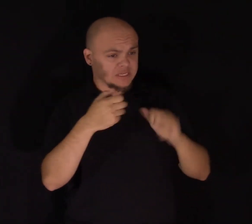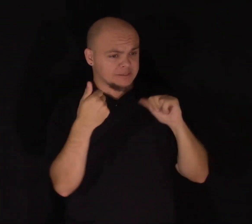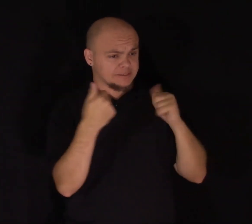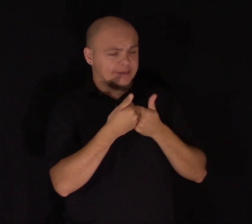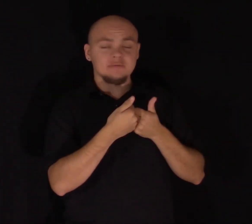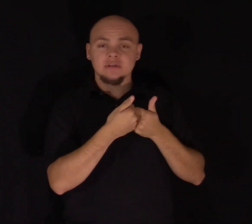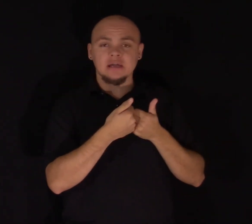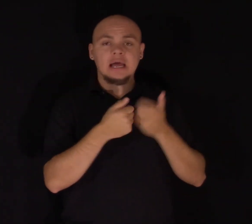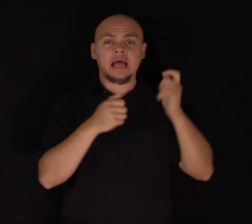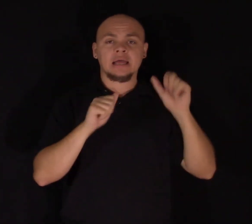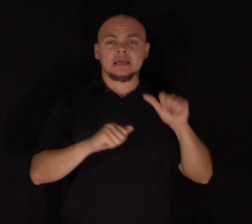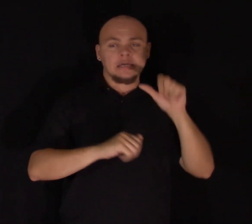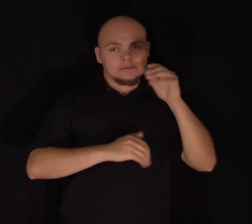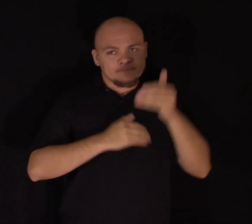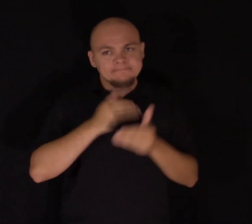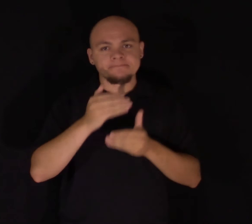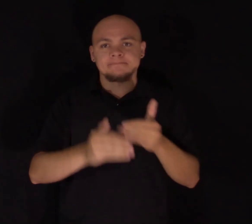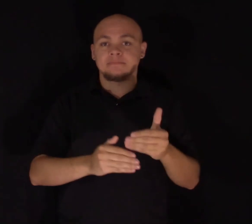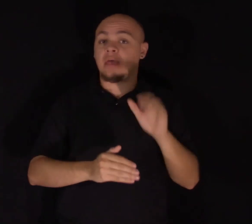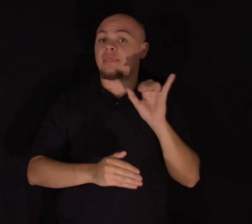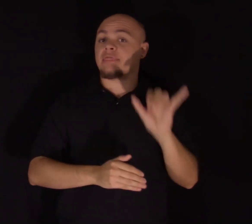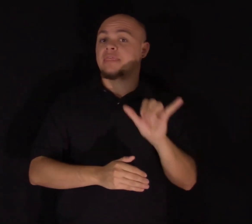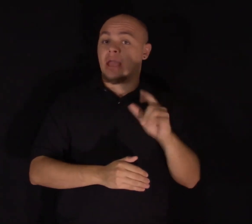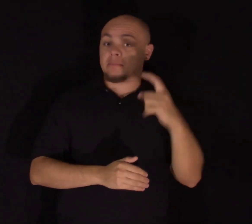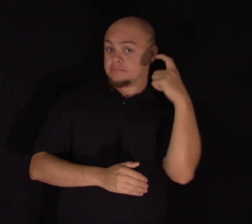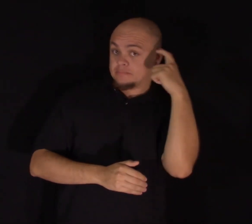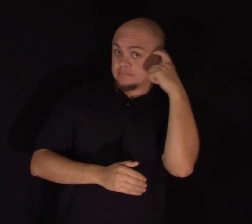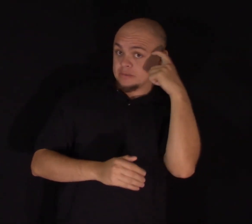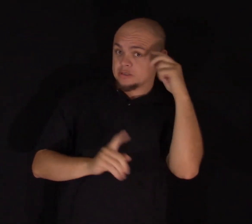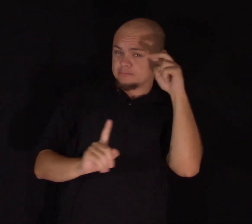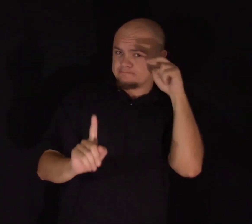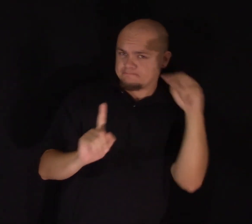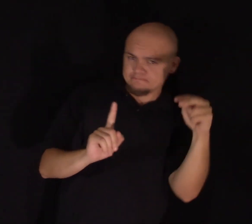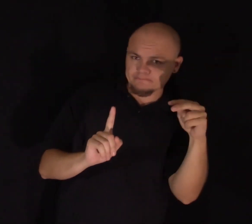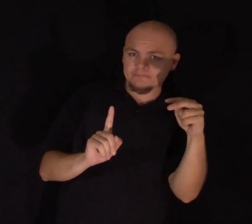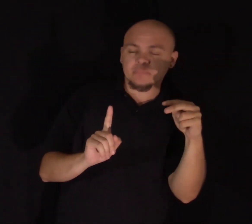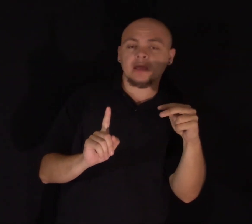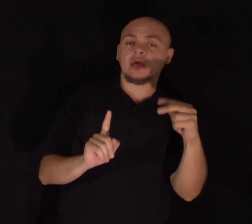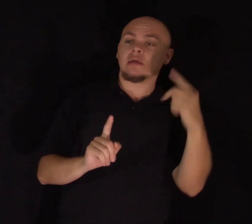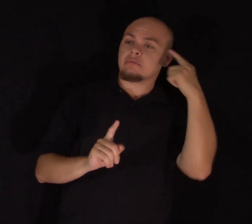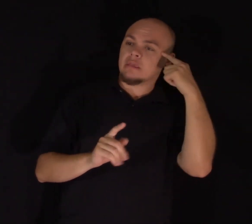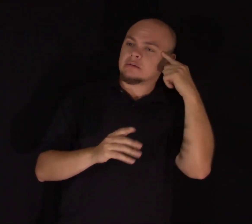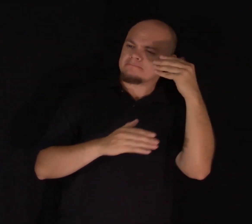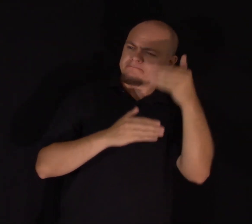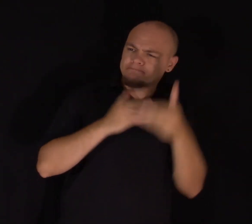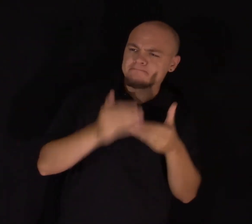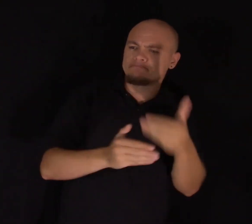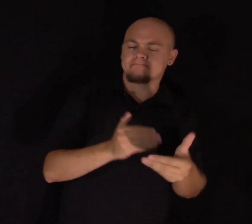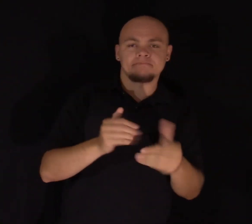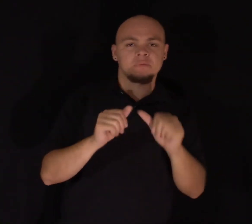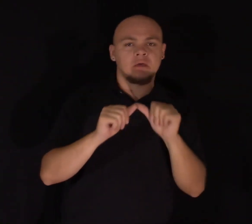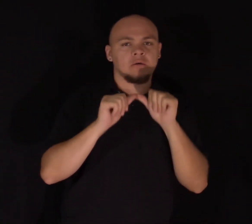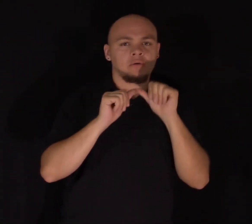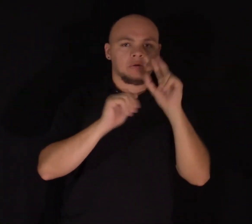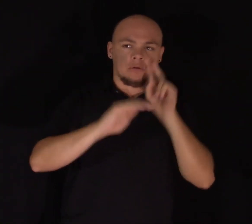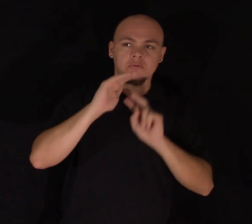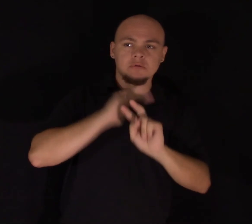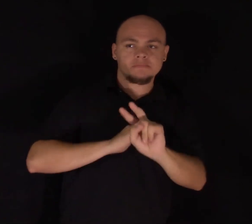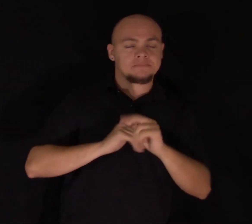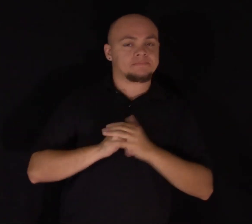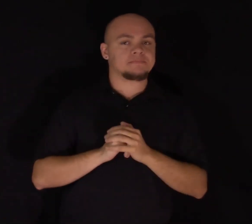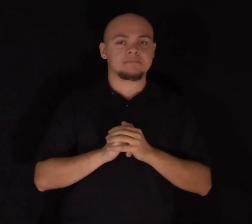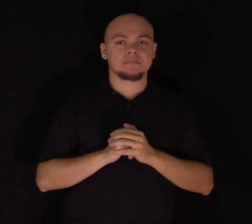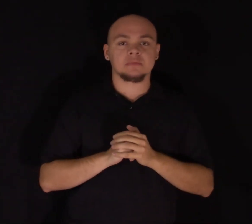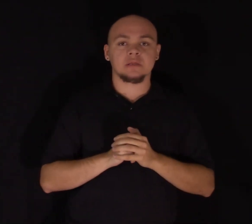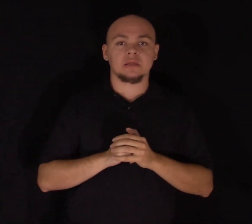having. Now, this mentality includes staying in a forward-thinking state of mind. I try hard not to